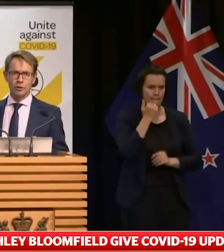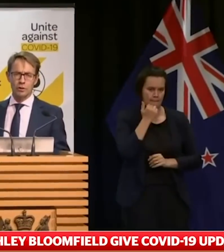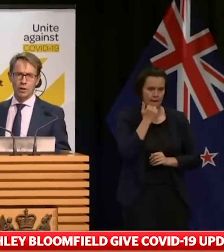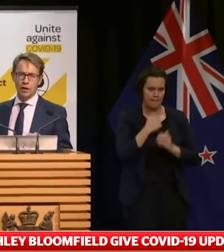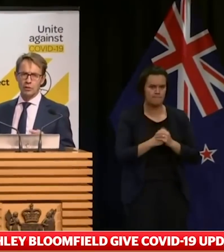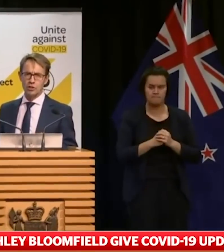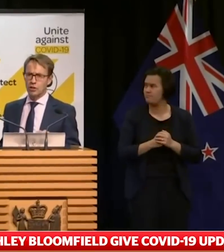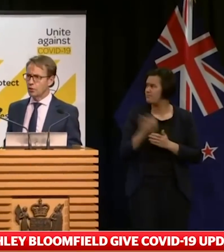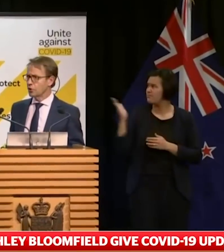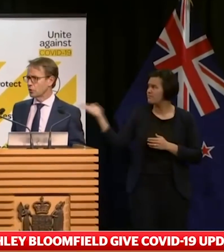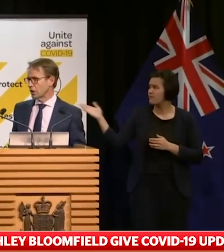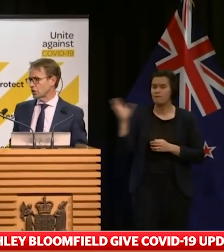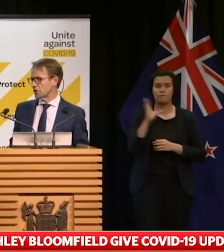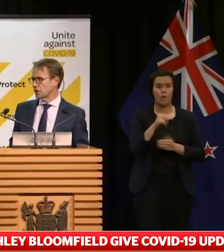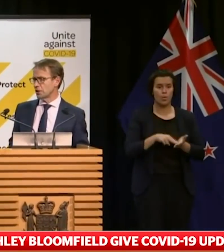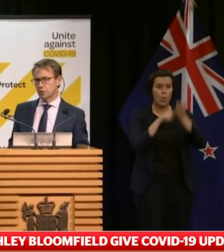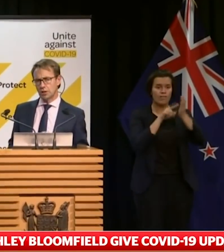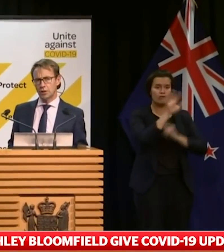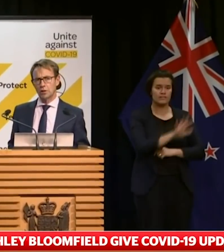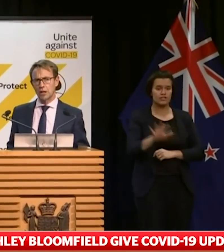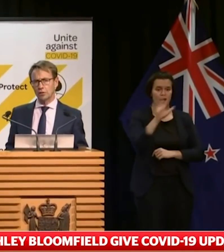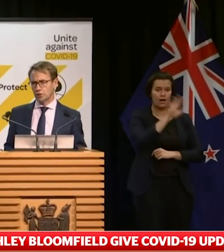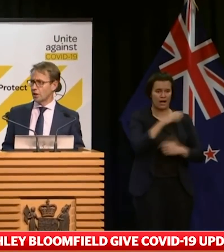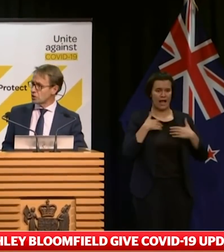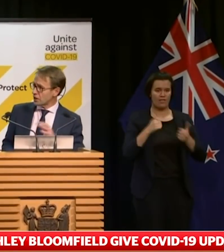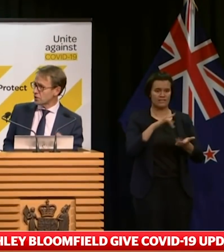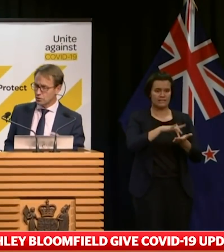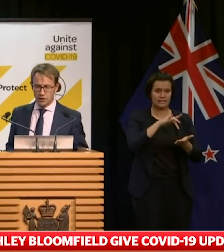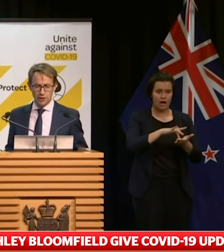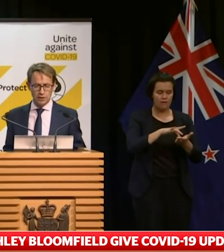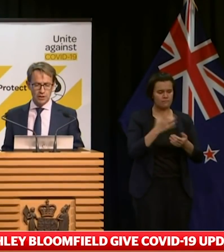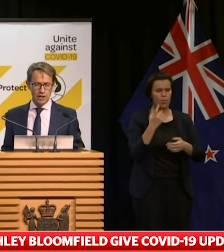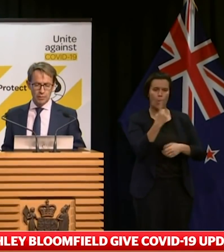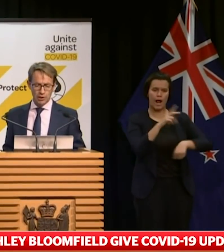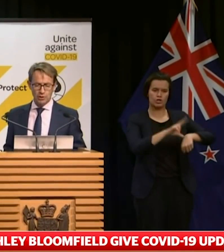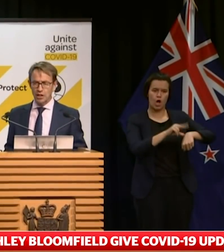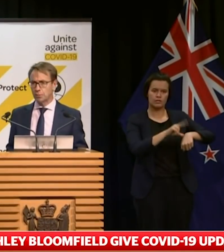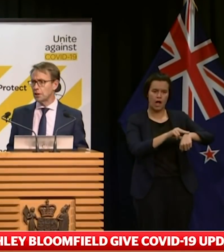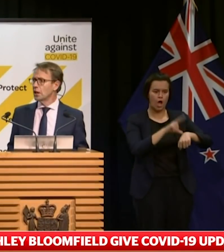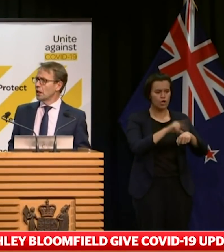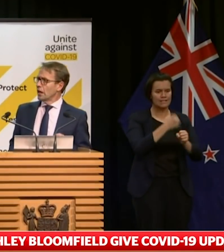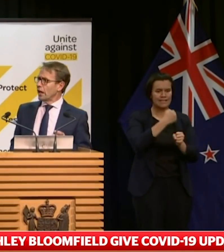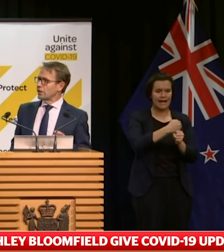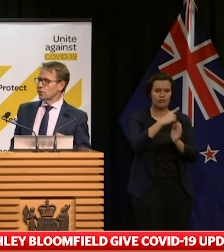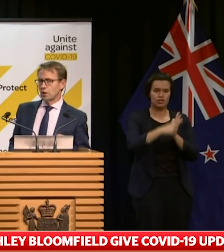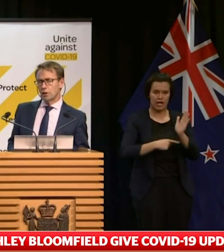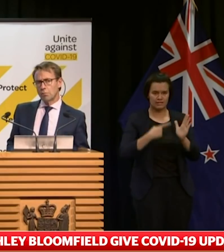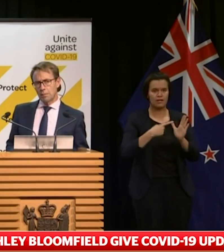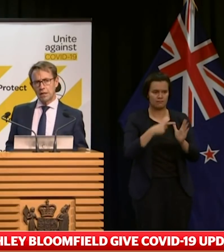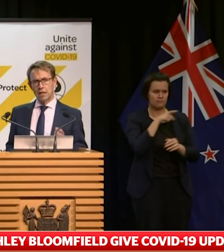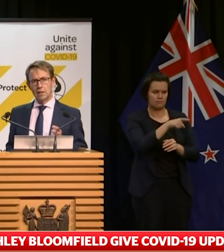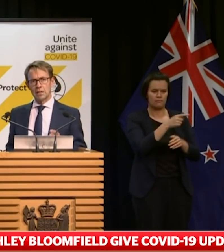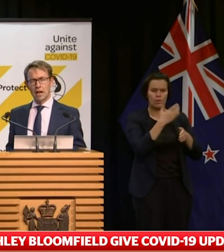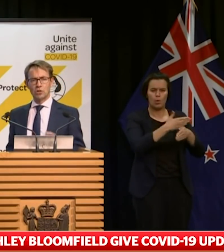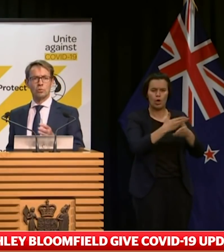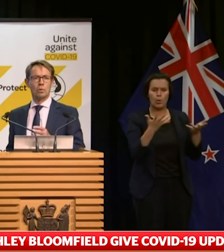the Northern Region Health Coordination Centre, in particular Dr. Gary Jackson, who's at Counties Manukau DHB. And we're